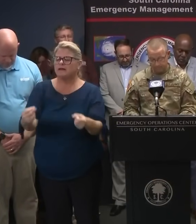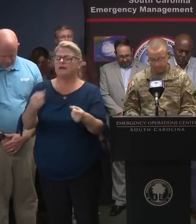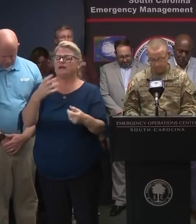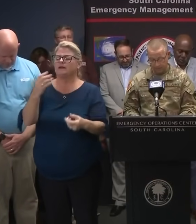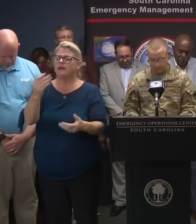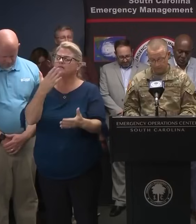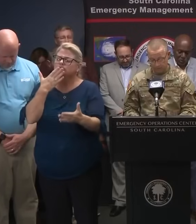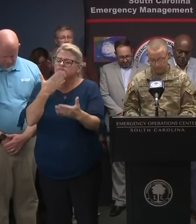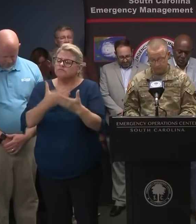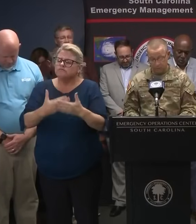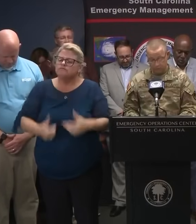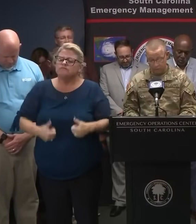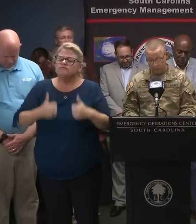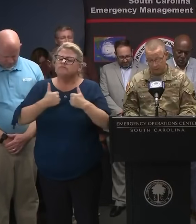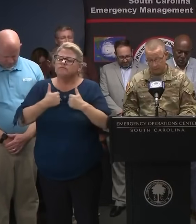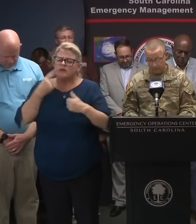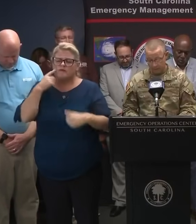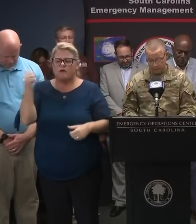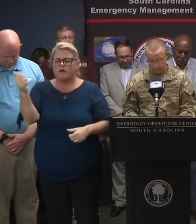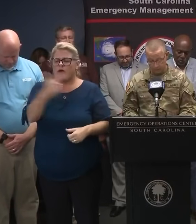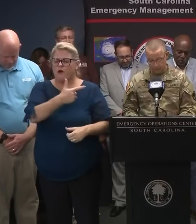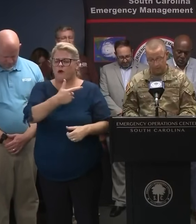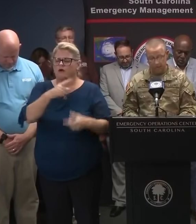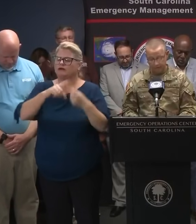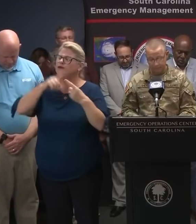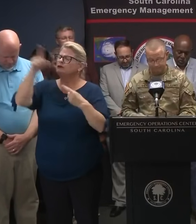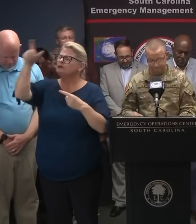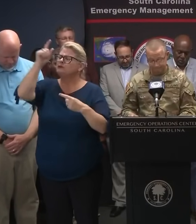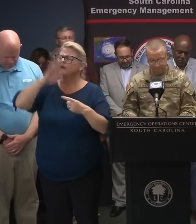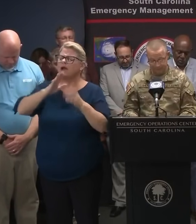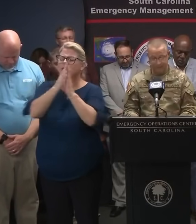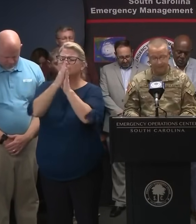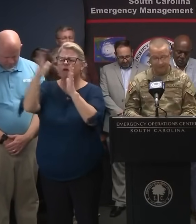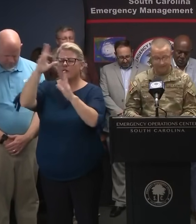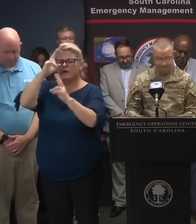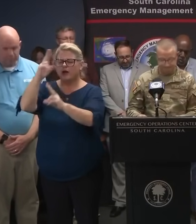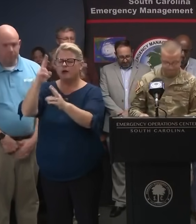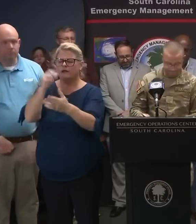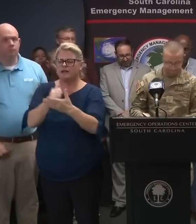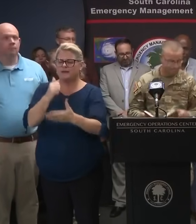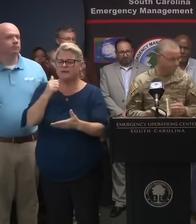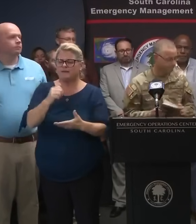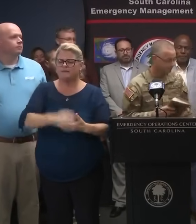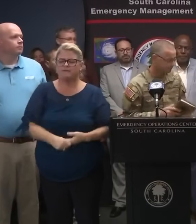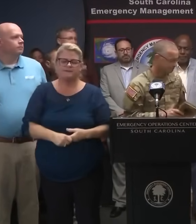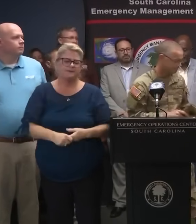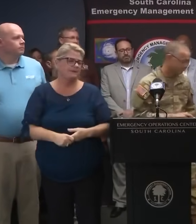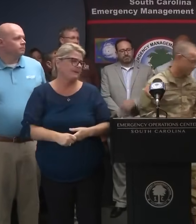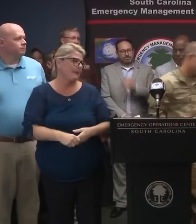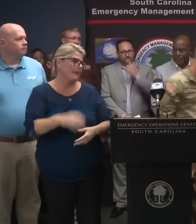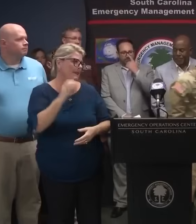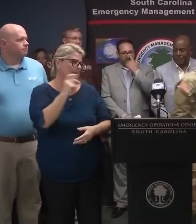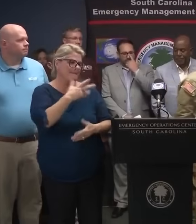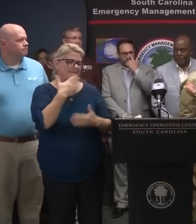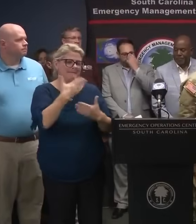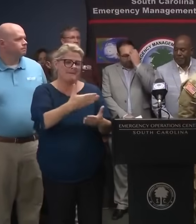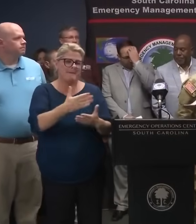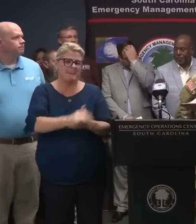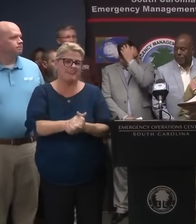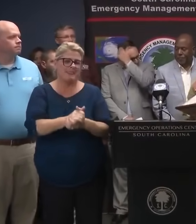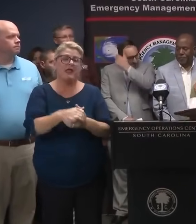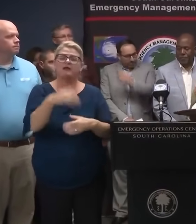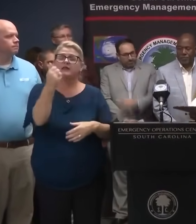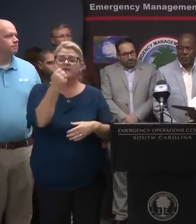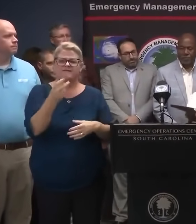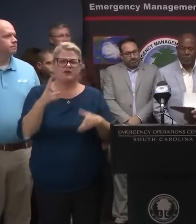people. To you, O God, be all the glory and honor. Amen. Amen. Thanks, Chaplain. Just a